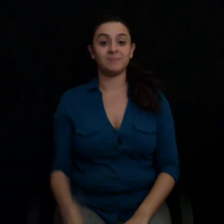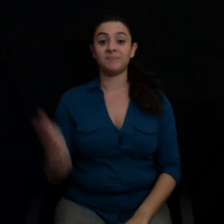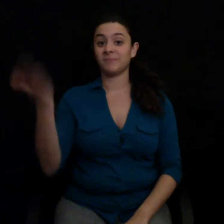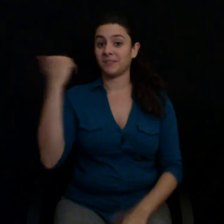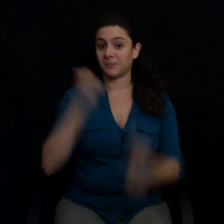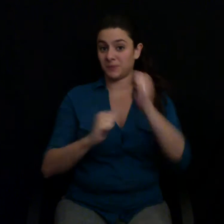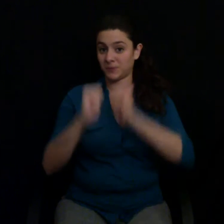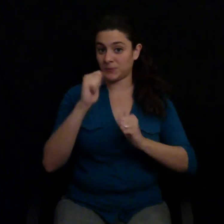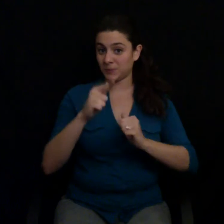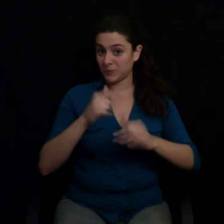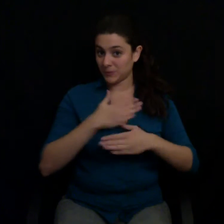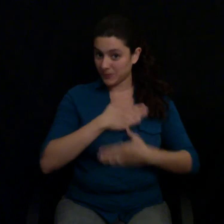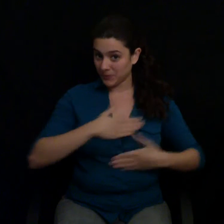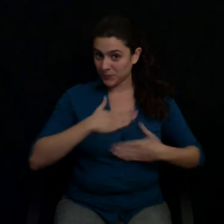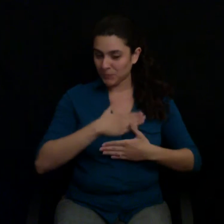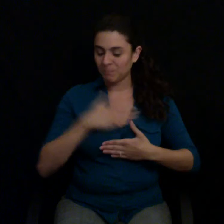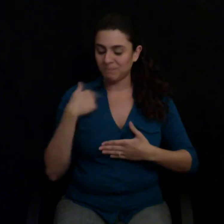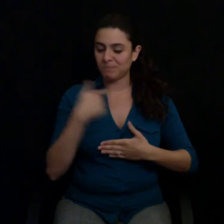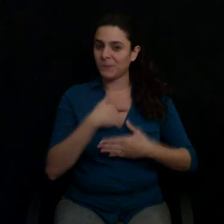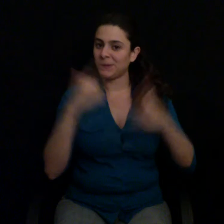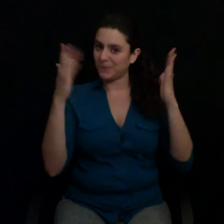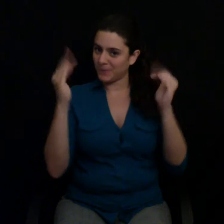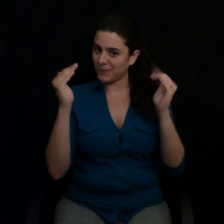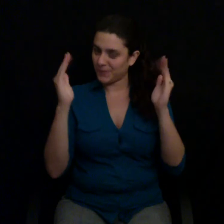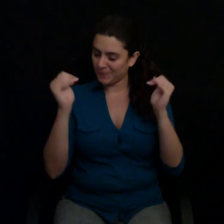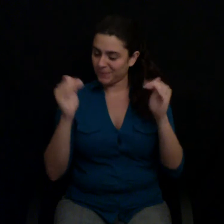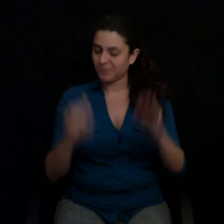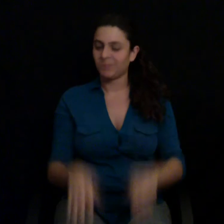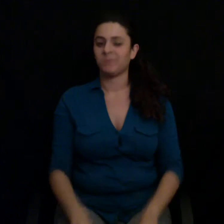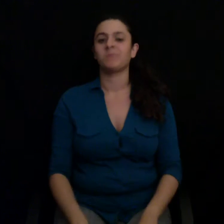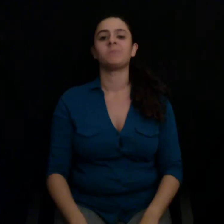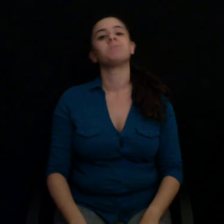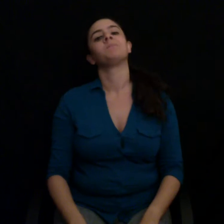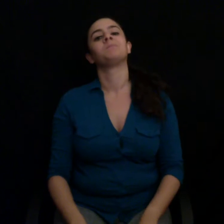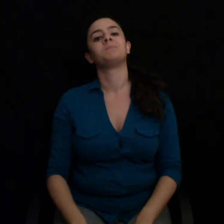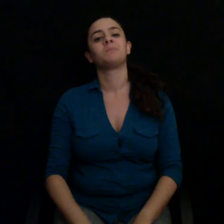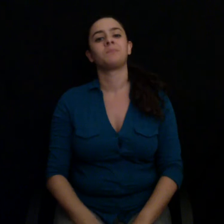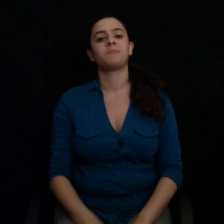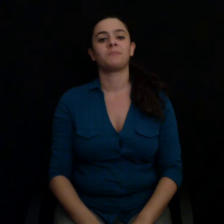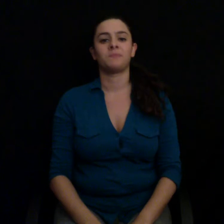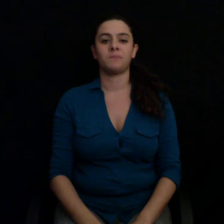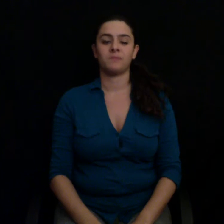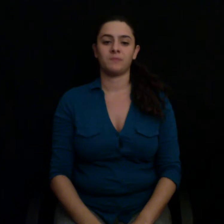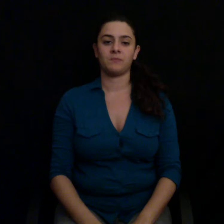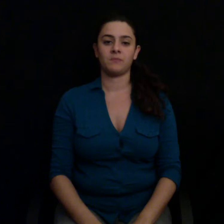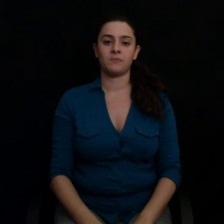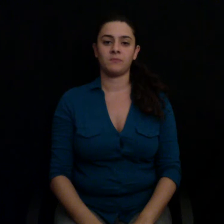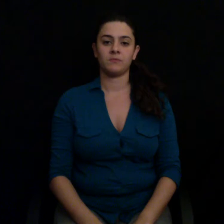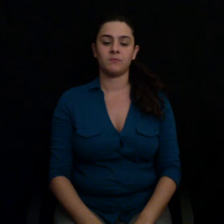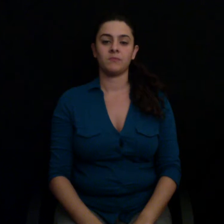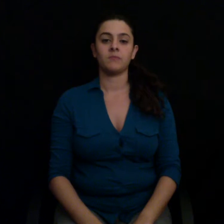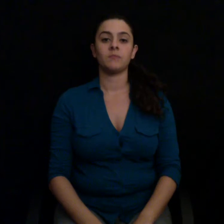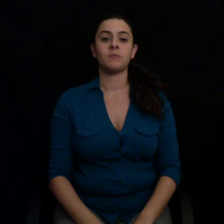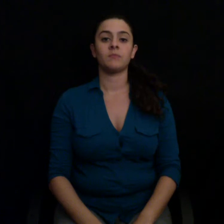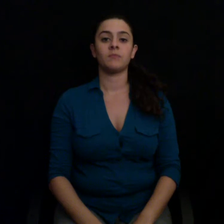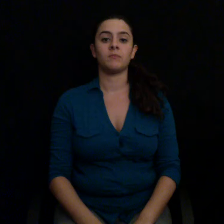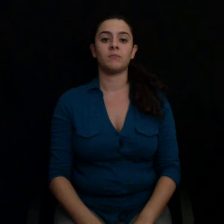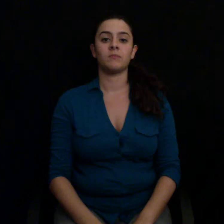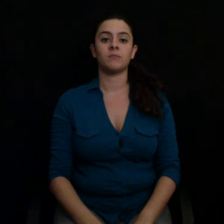on Sebastian DeWitt and Stuart Philkill's epic motorcycle journey to Alaska. I also want to mention that the Teespring campaign to raise money